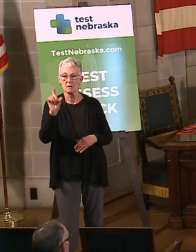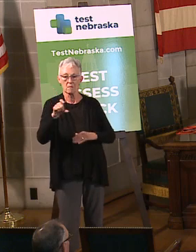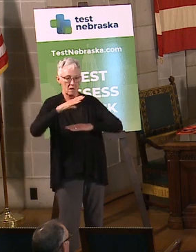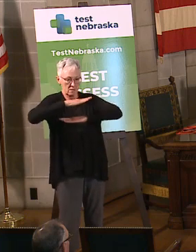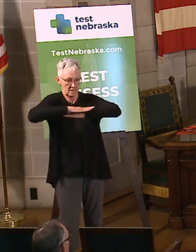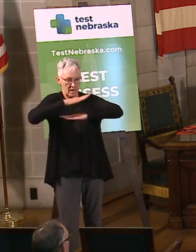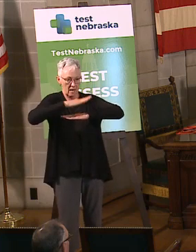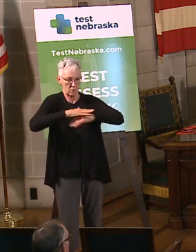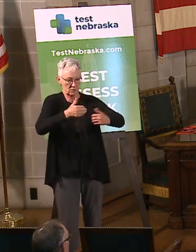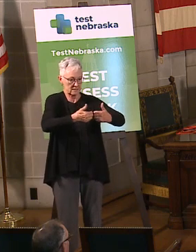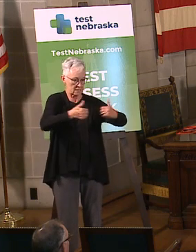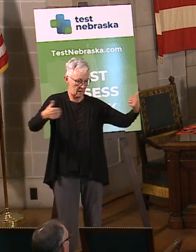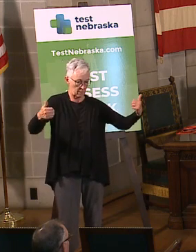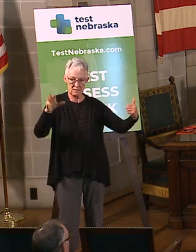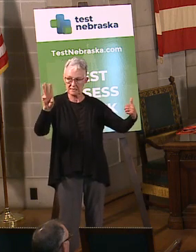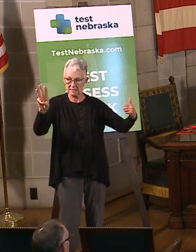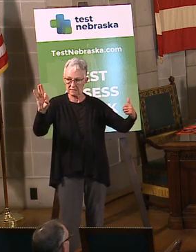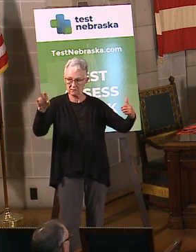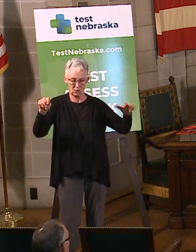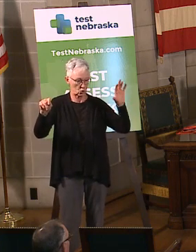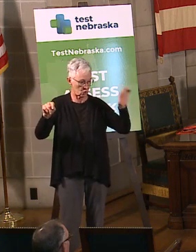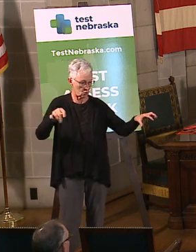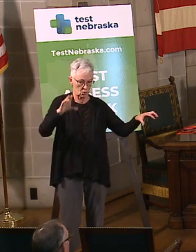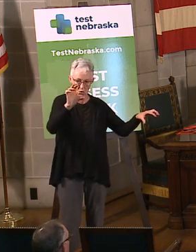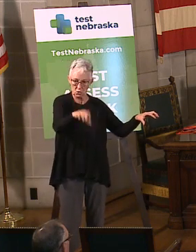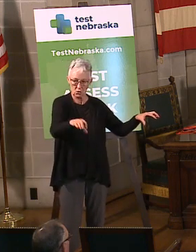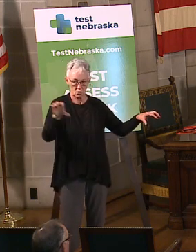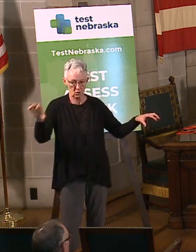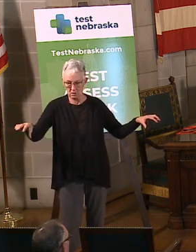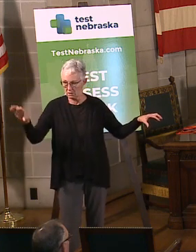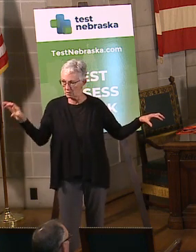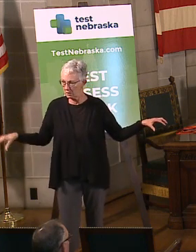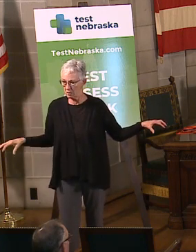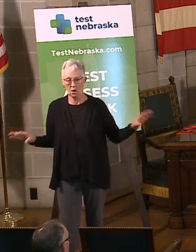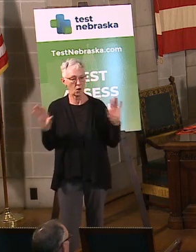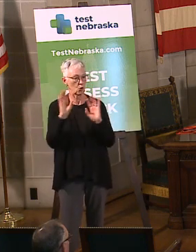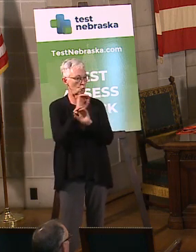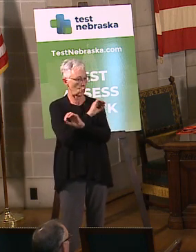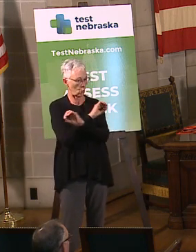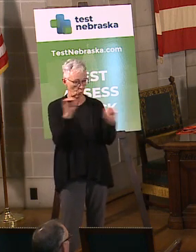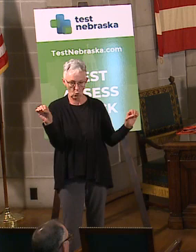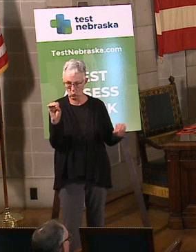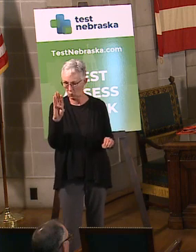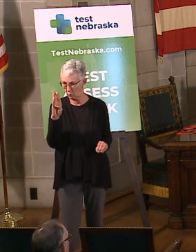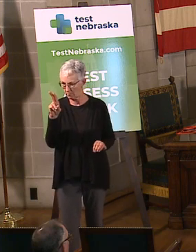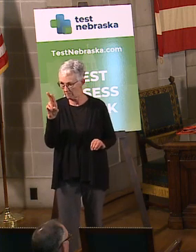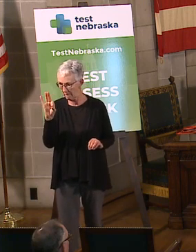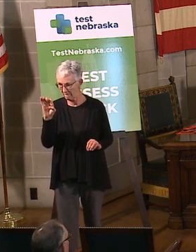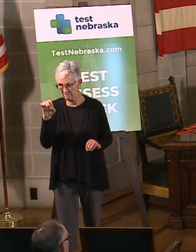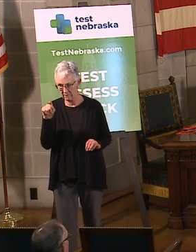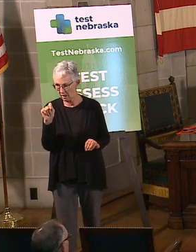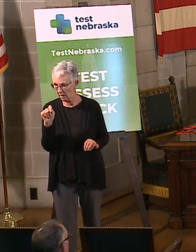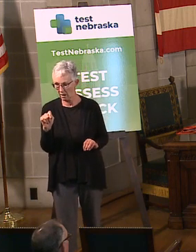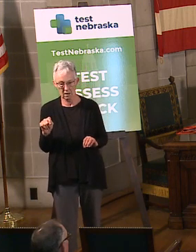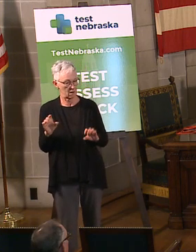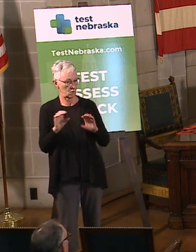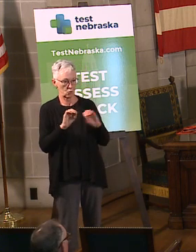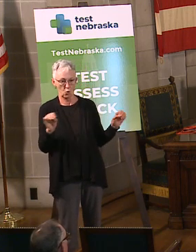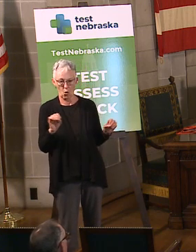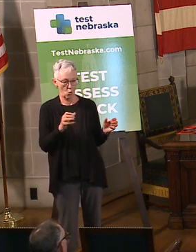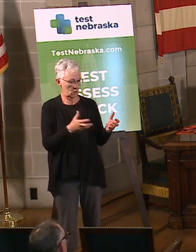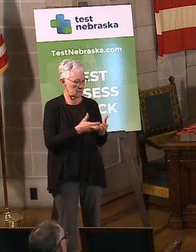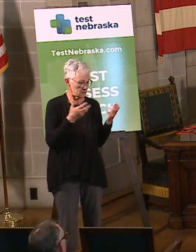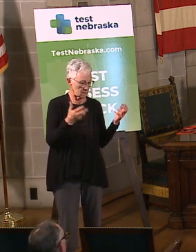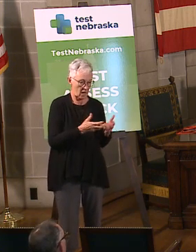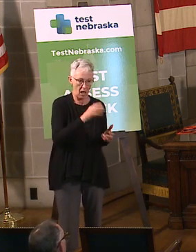maximums there. Self-serve, just like for restaurants, you can't have self-serve buffets or salad bars. All the food will have to be served by venue staff,